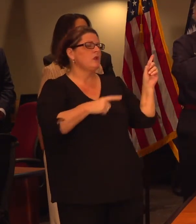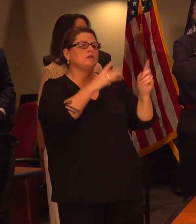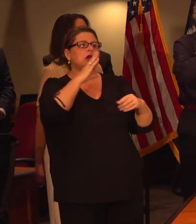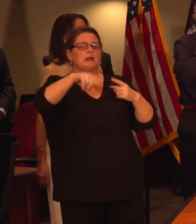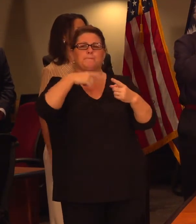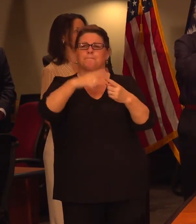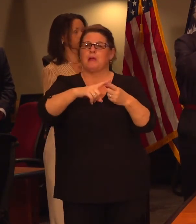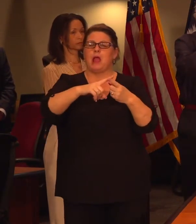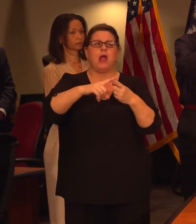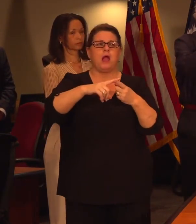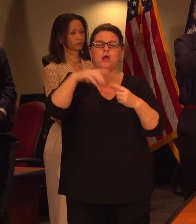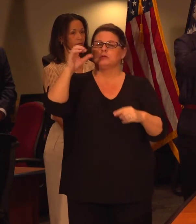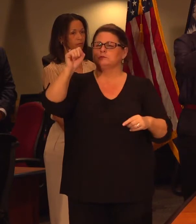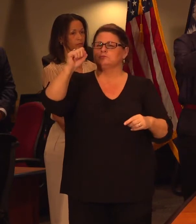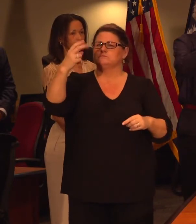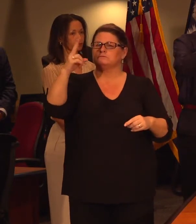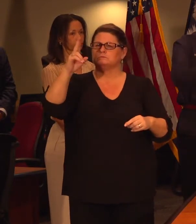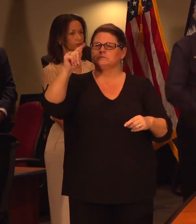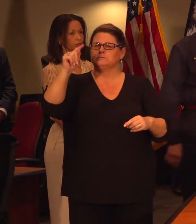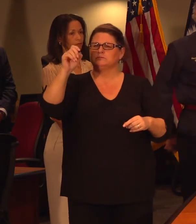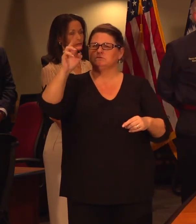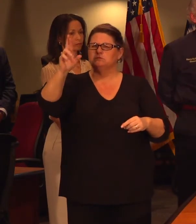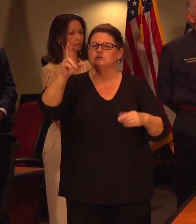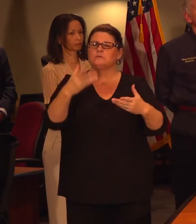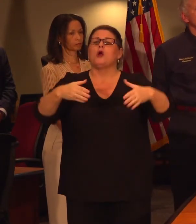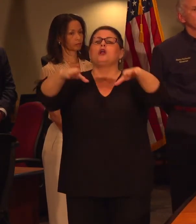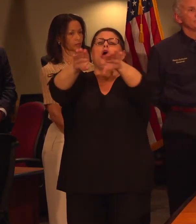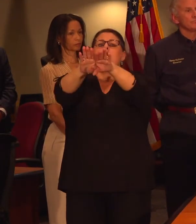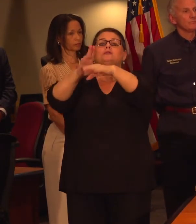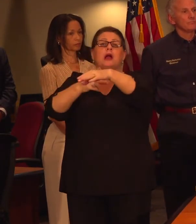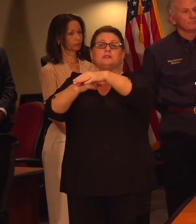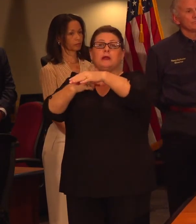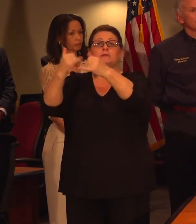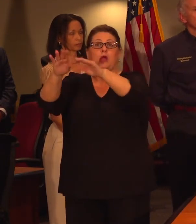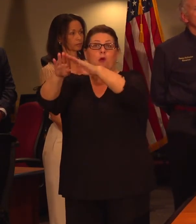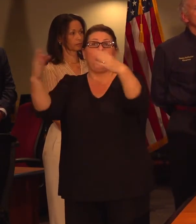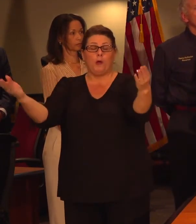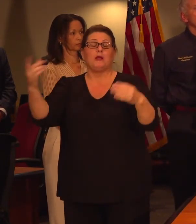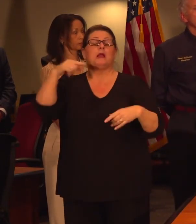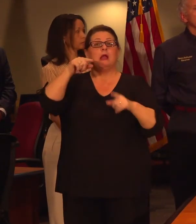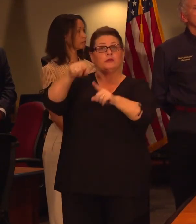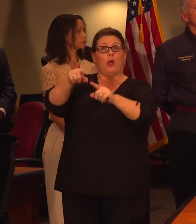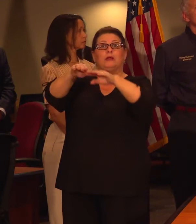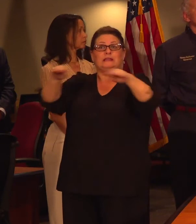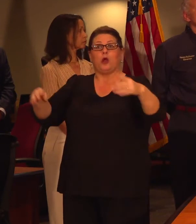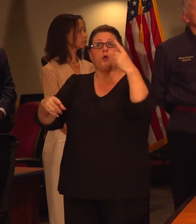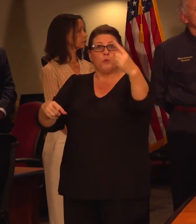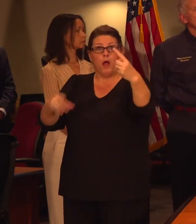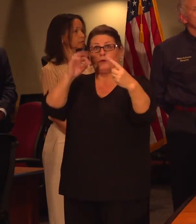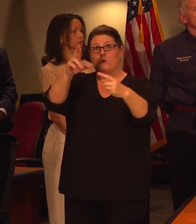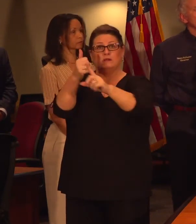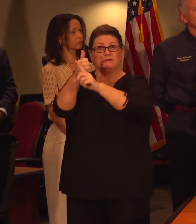hospitals that you might reopen, which hospitals are we talking about, and will those be solely for the Tier 1 self-care, or how will they be used?